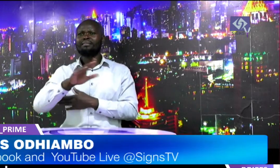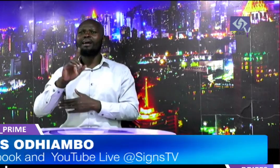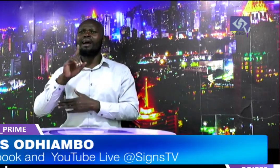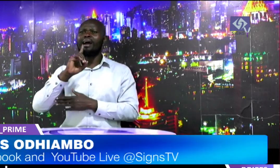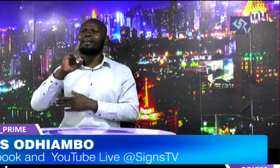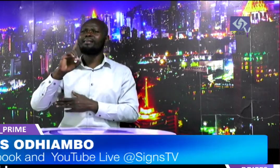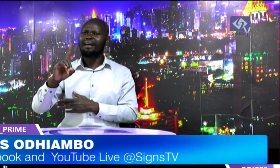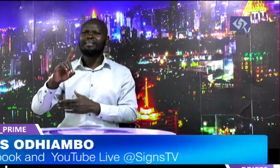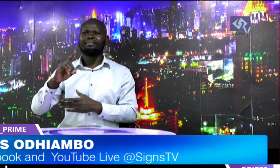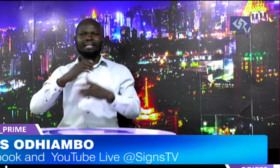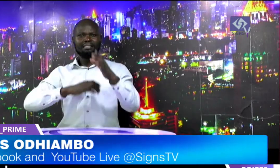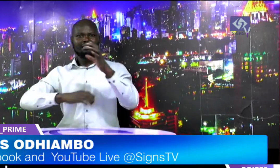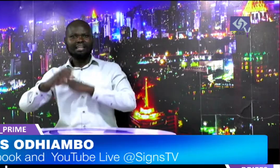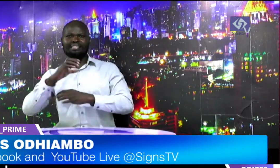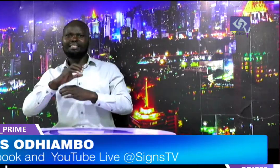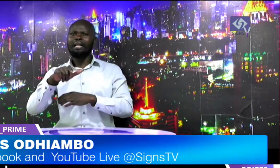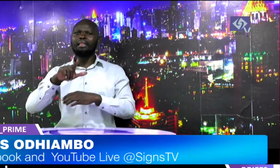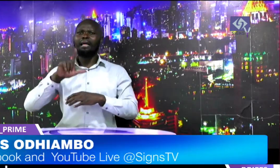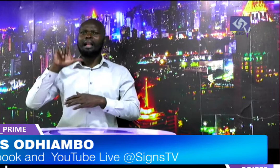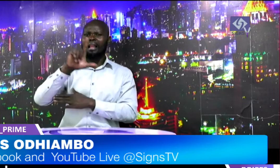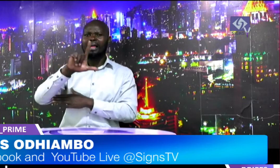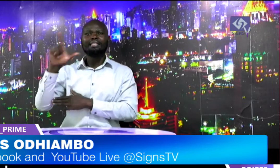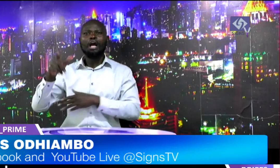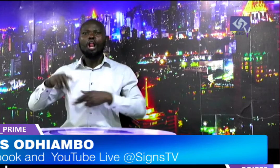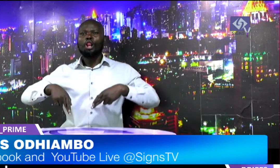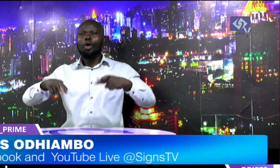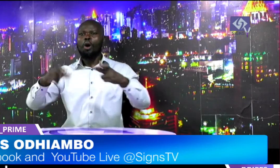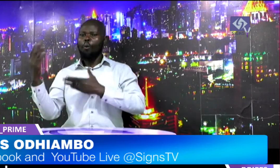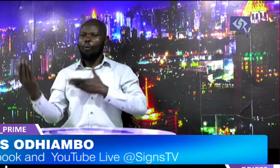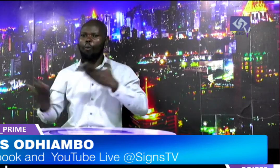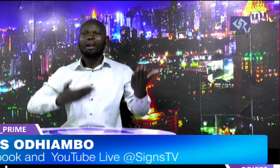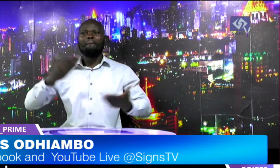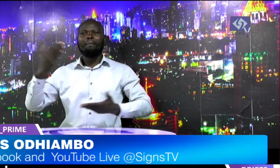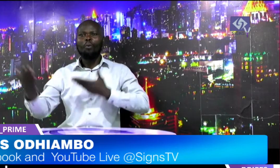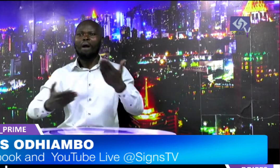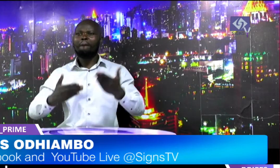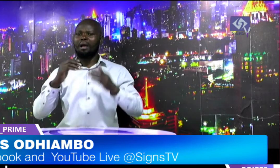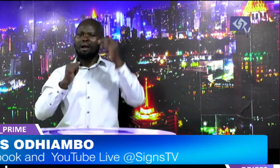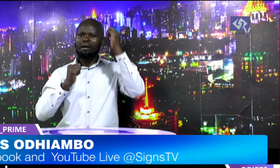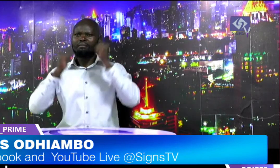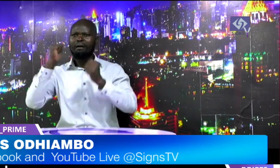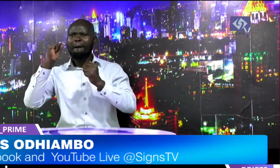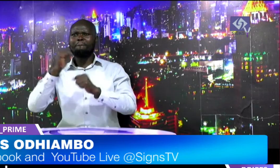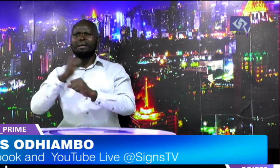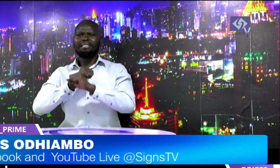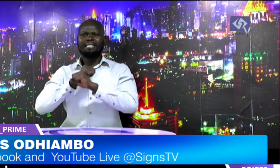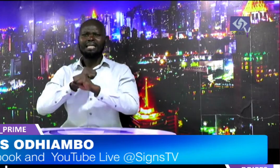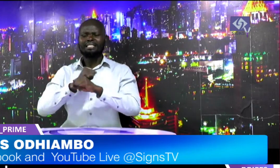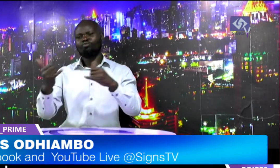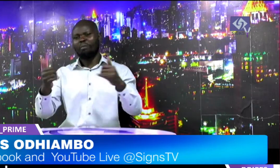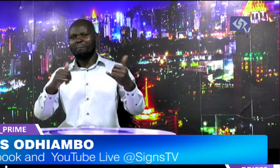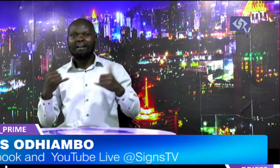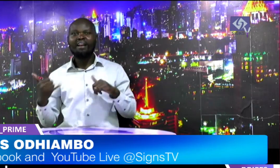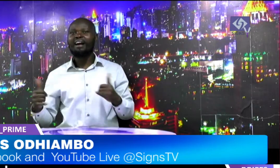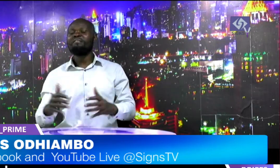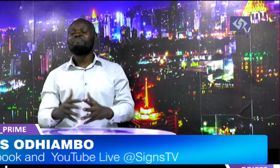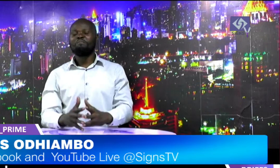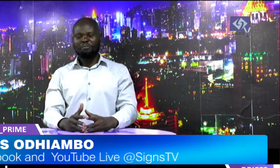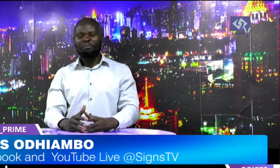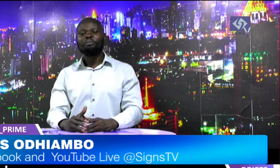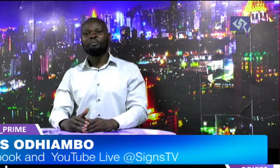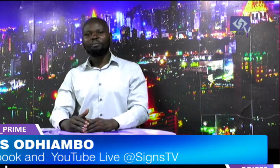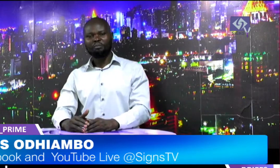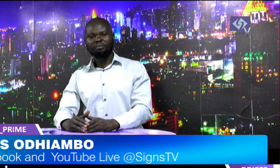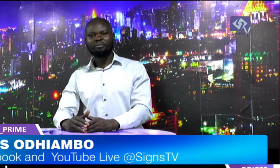where Kenya declared independence in 1963. Their Majesties arrived at Uhuru Gardens, where hundreds of civilians lined up at